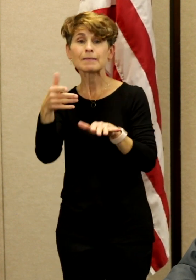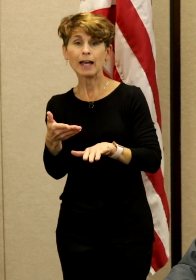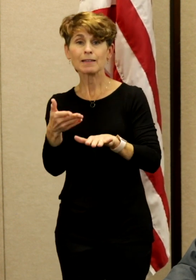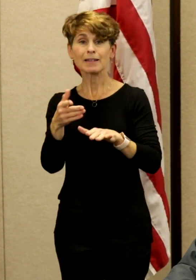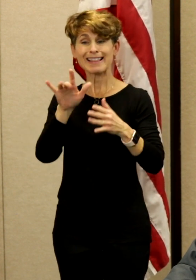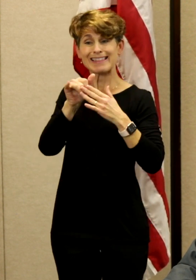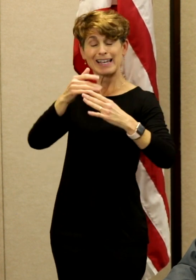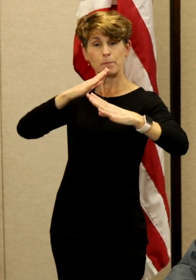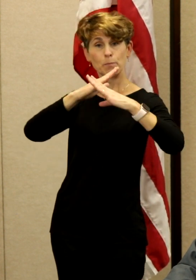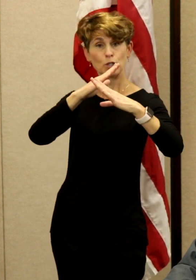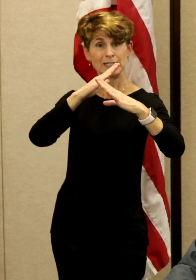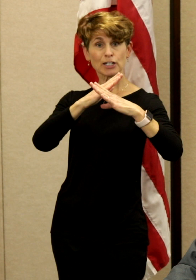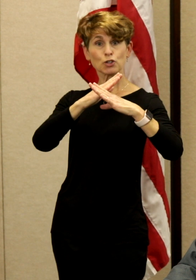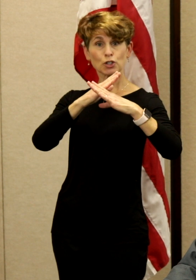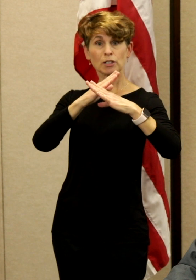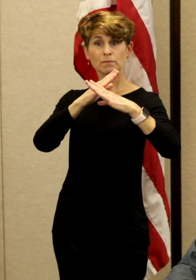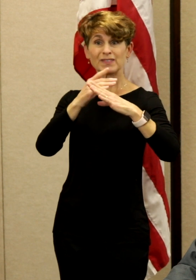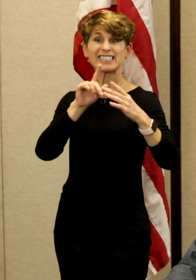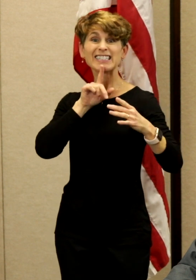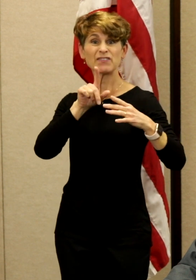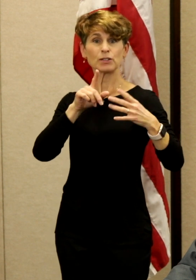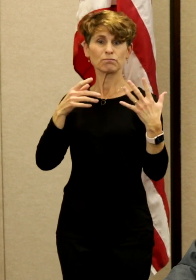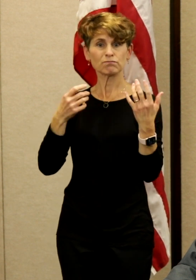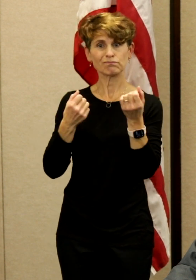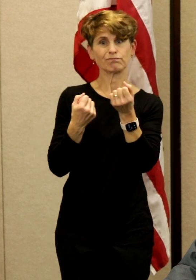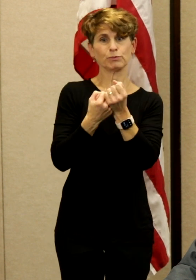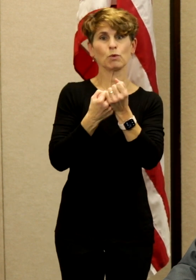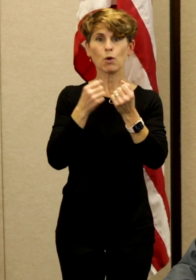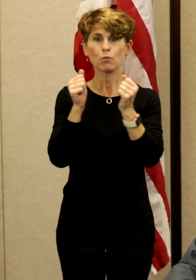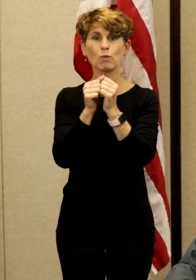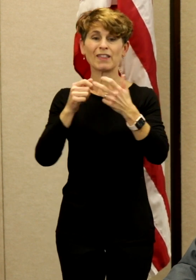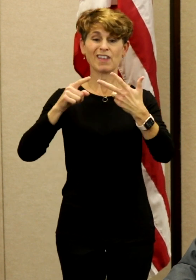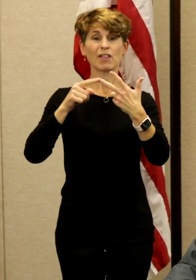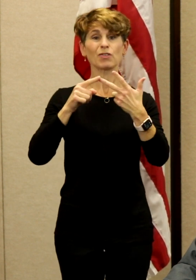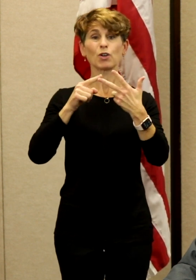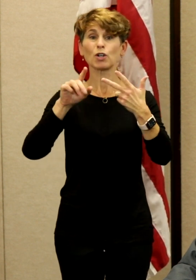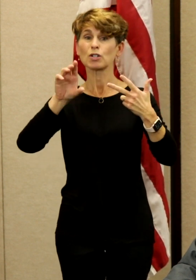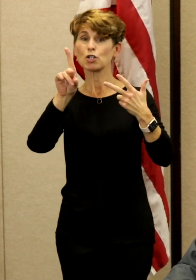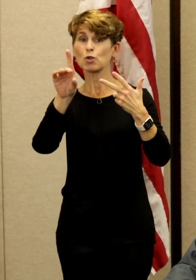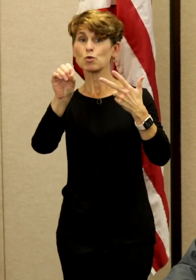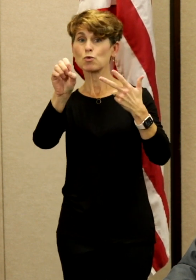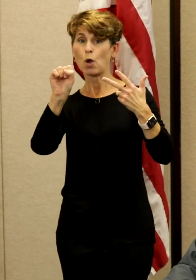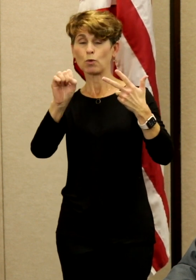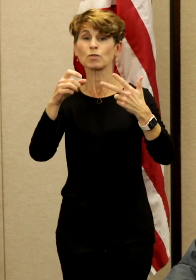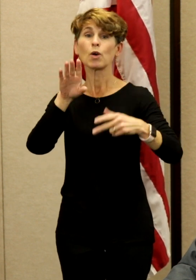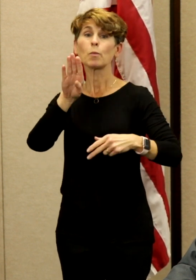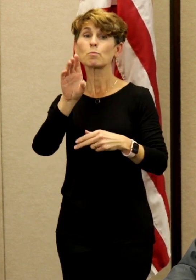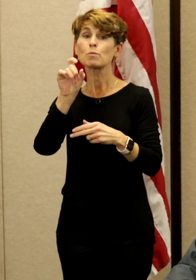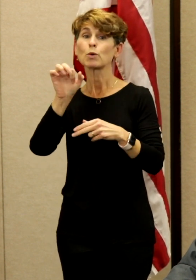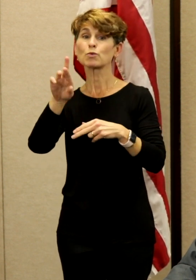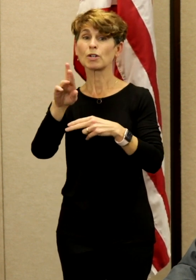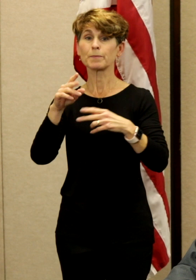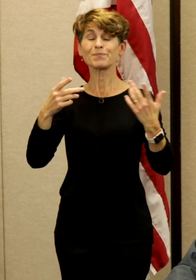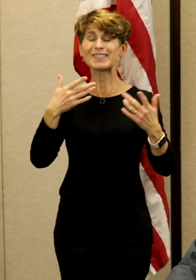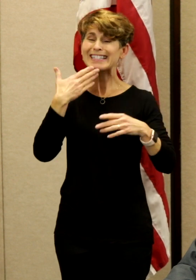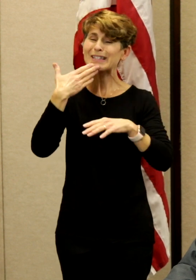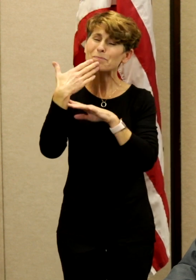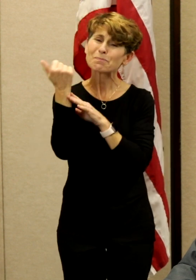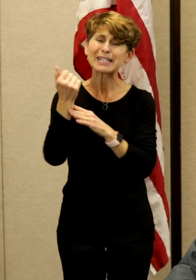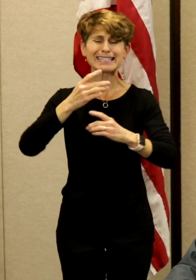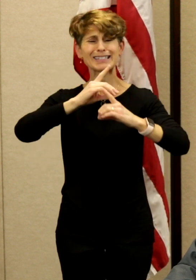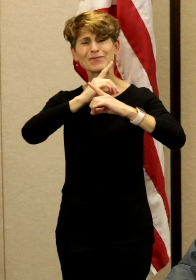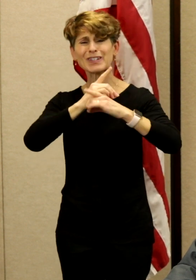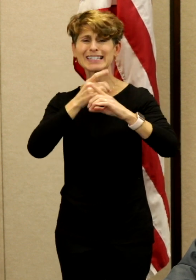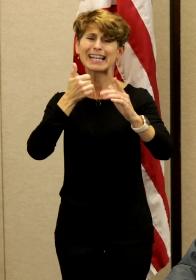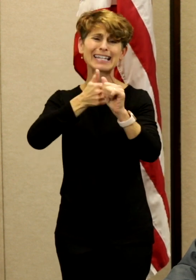That protection is further strengthened by the booster dose. The vaccine remains our best defense against the virus, yet